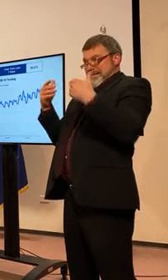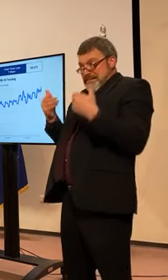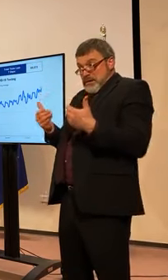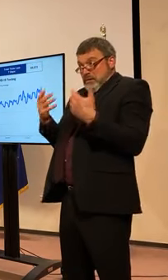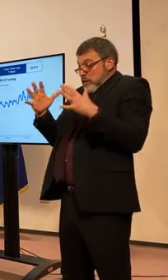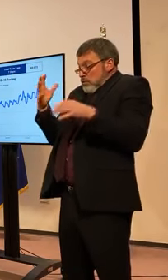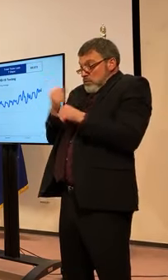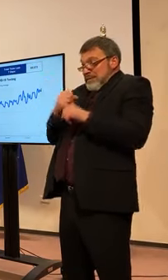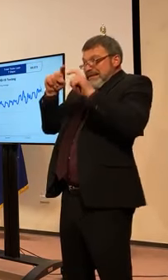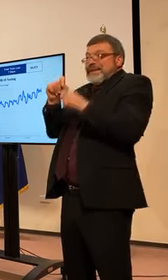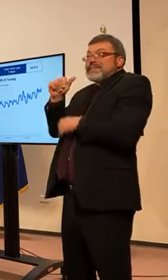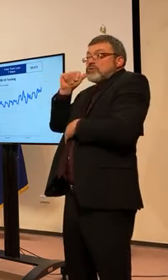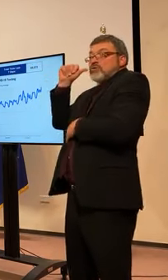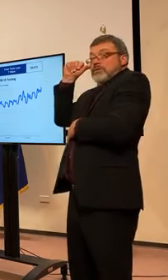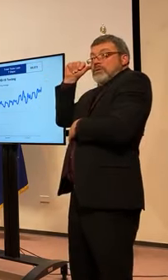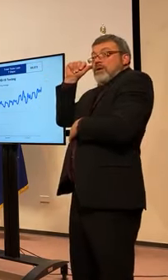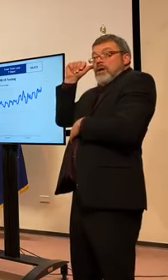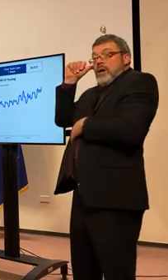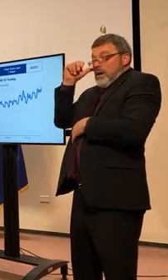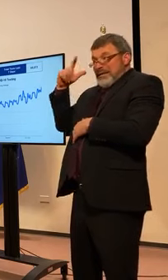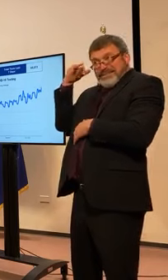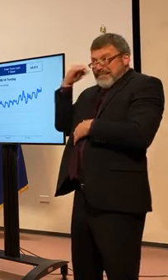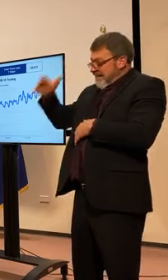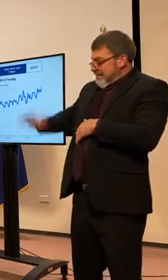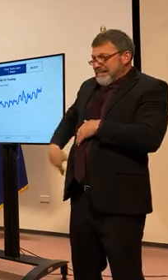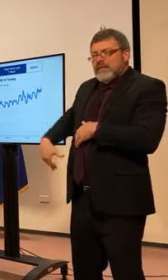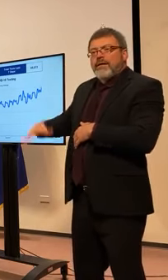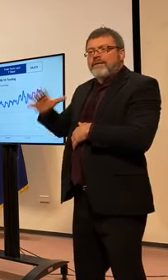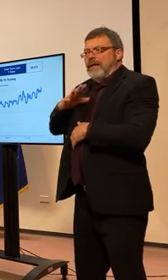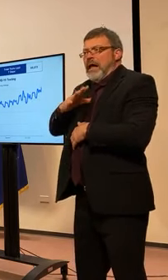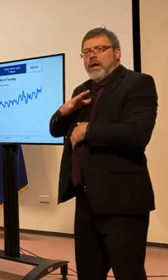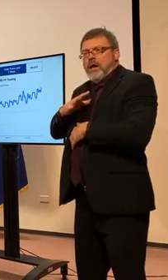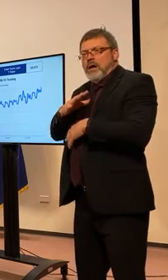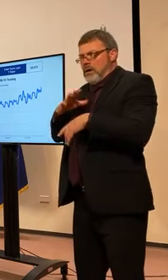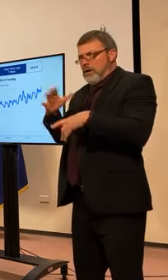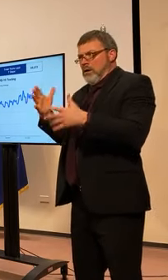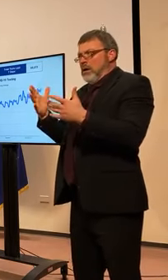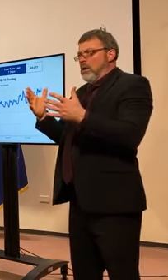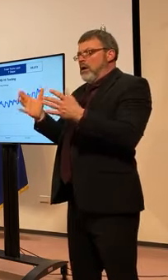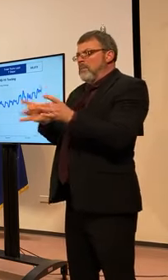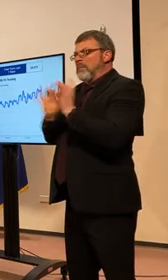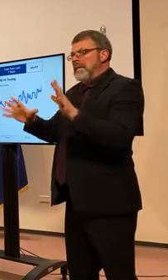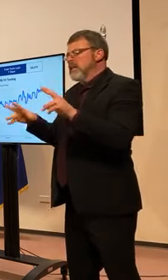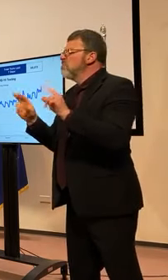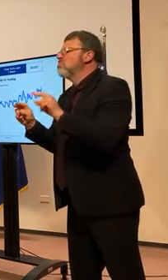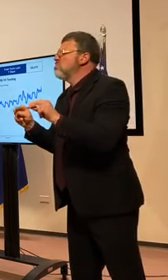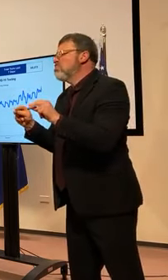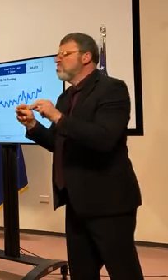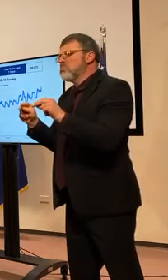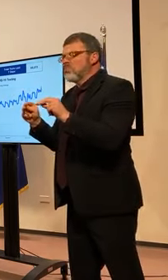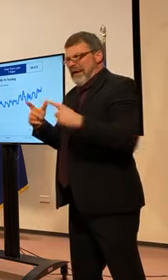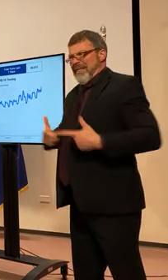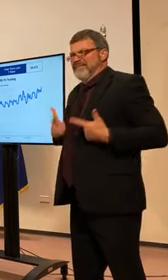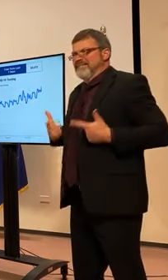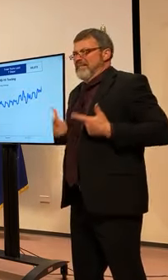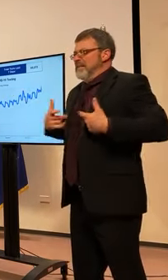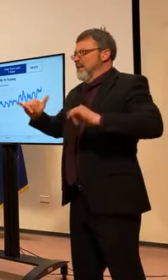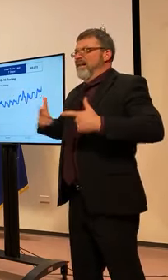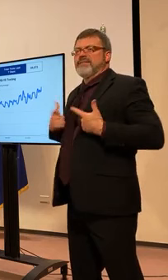if you haven't, it's not too late. Here's some information that may help. Just yesterday, we added more